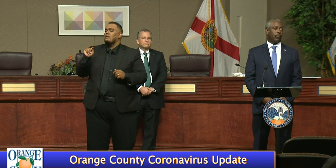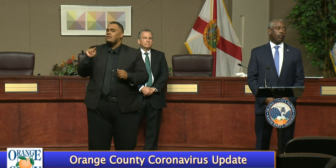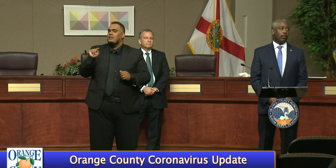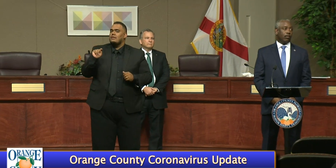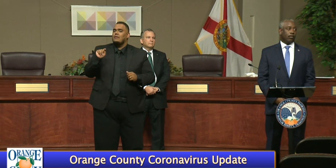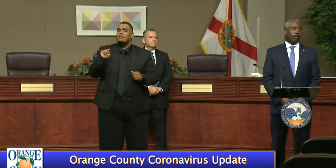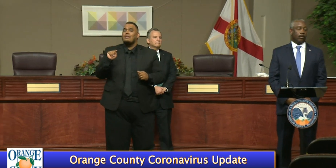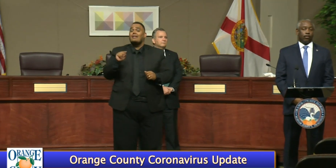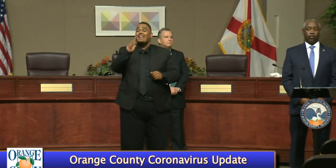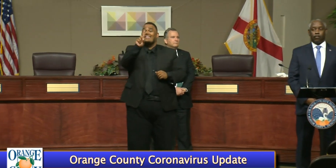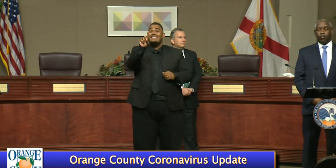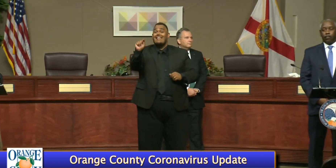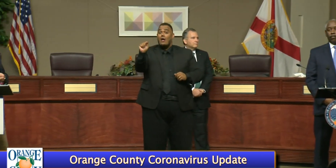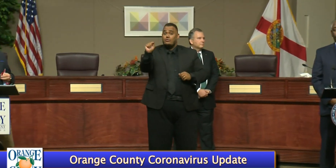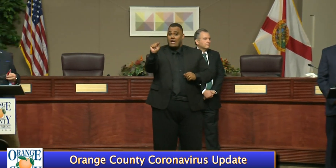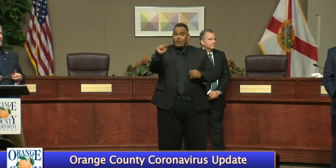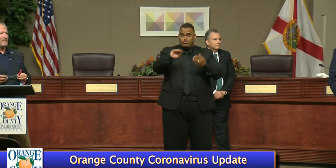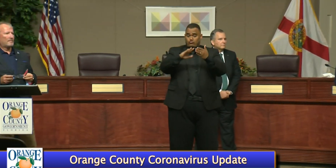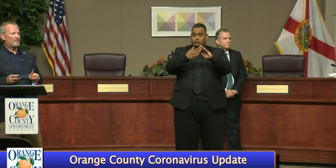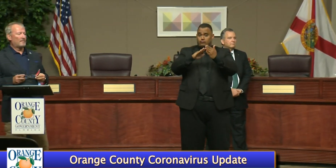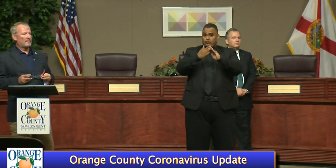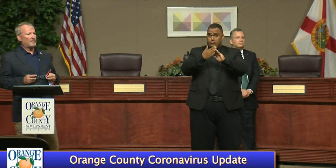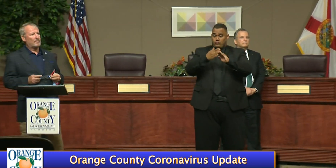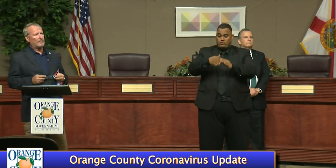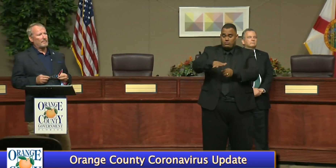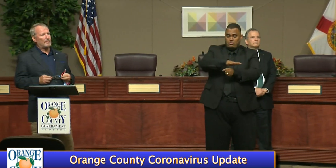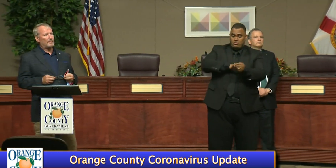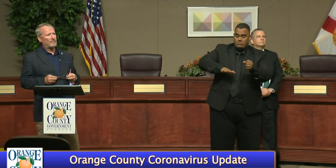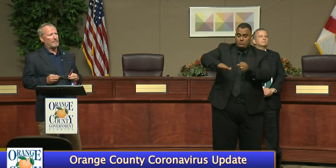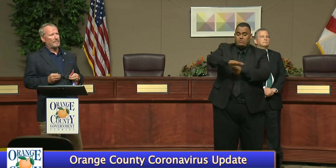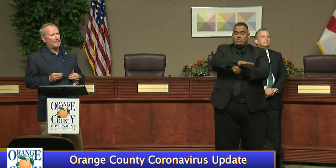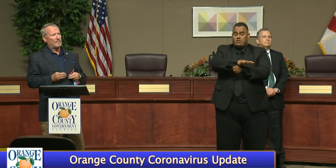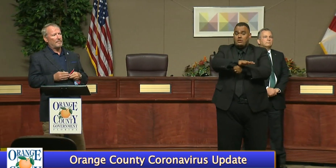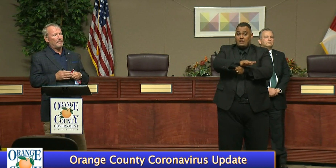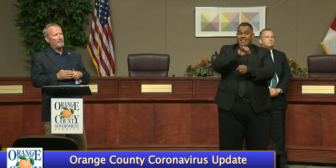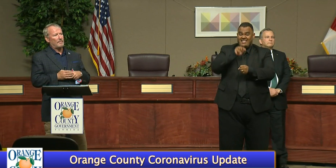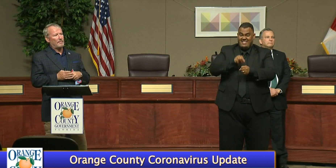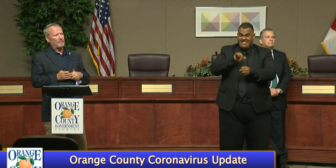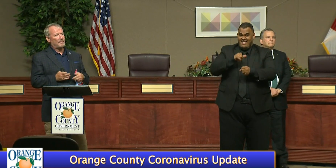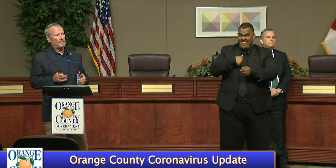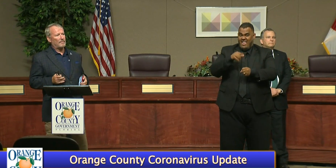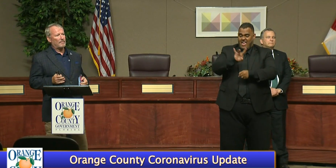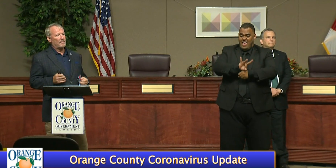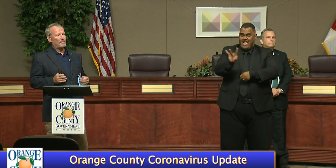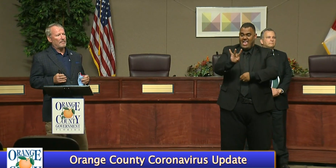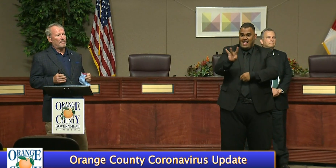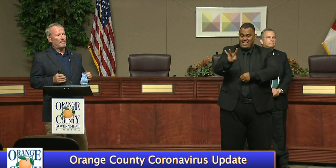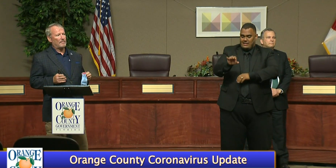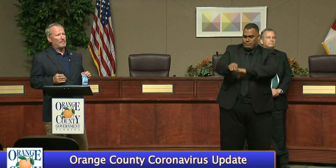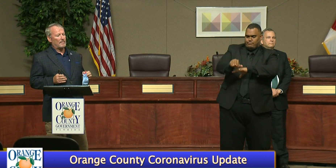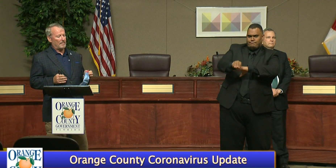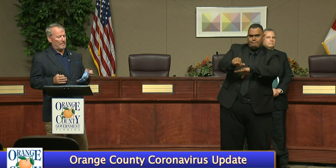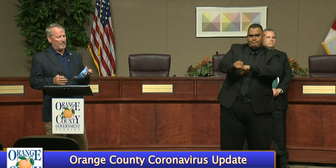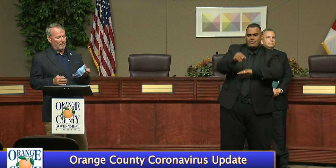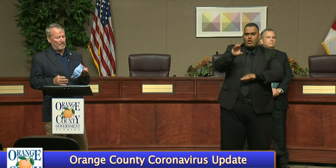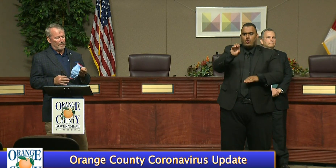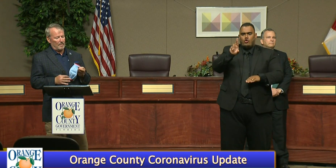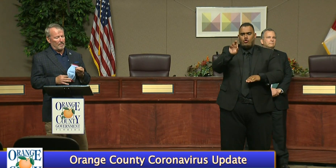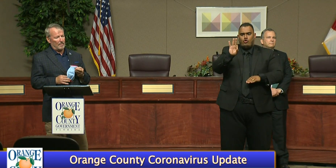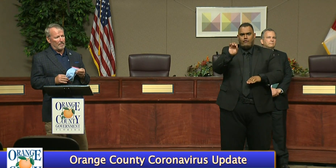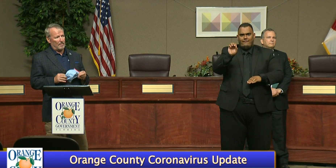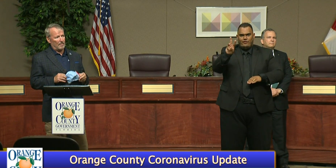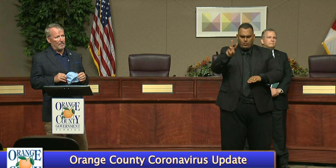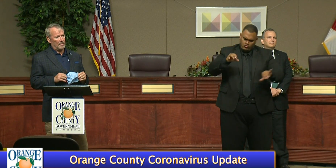curfew be in effect? And what consideration are you making for bars downtown expected to reopen on Friday when an 8